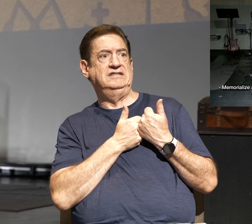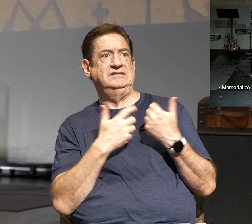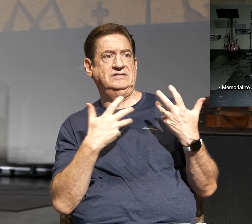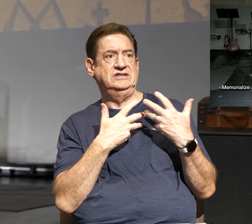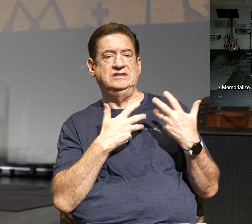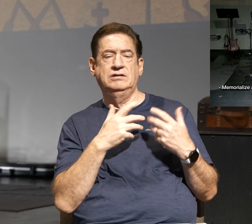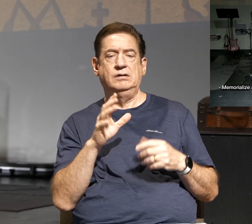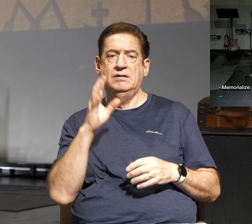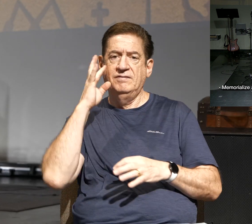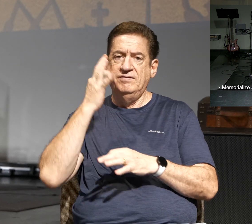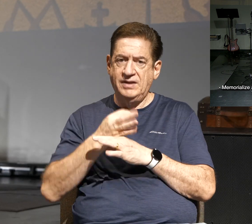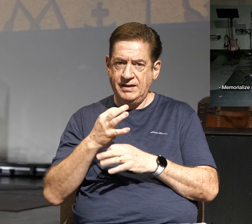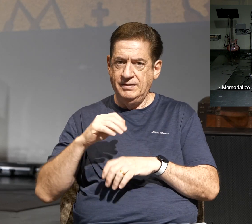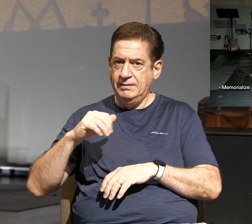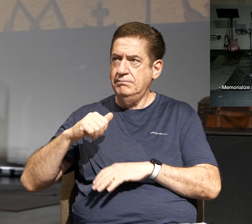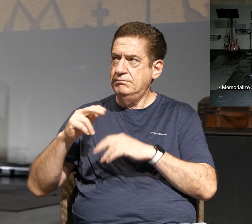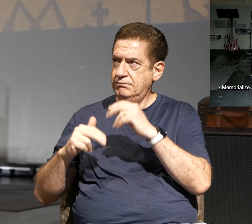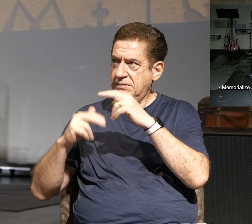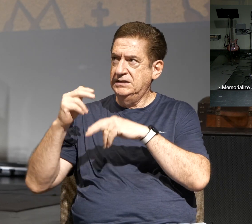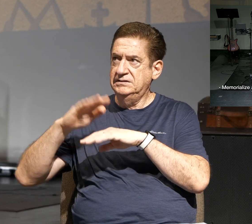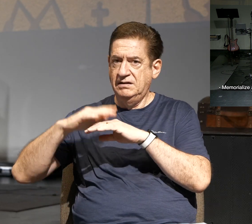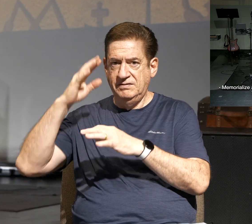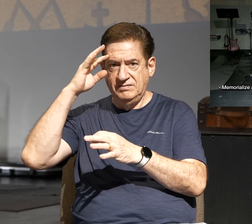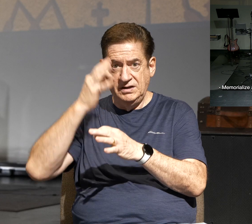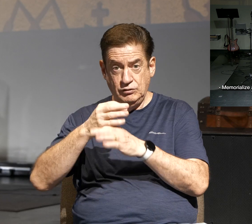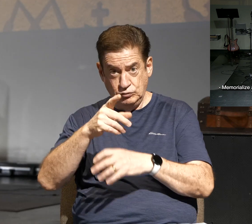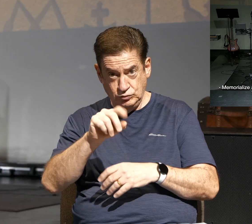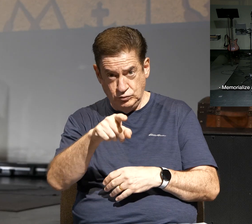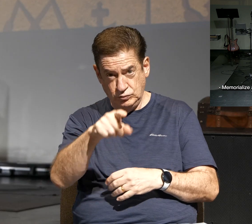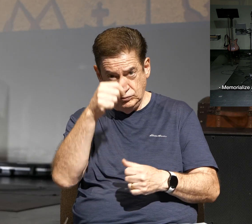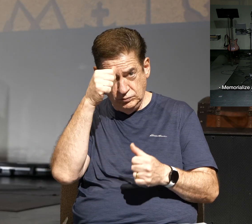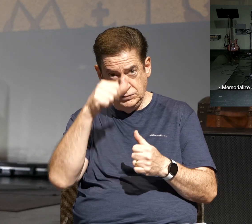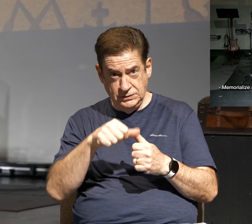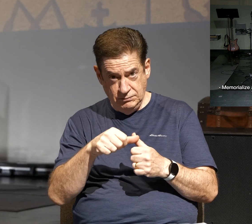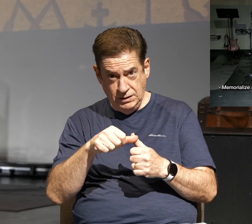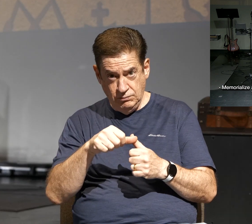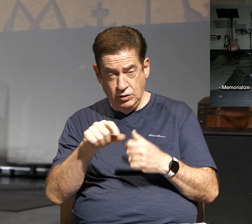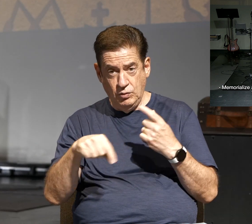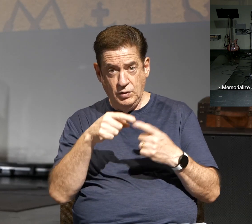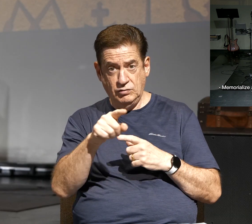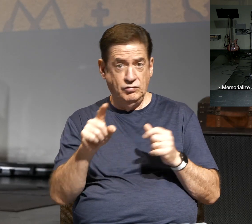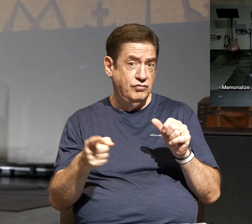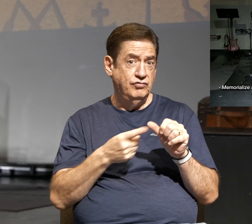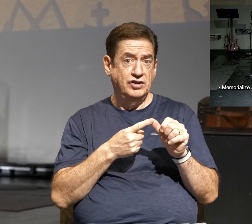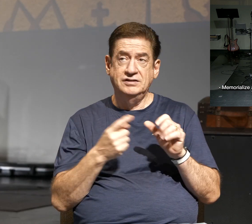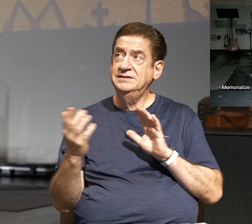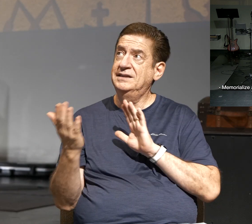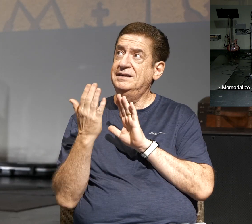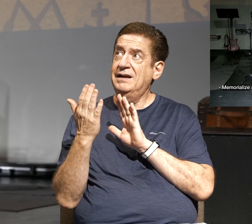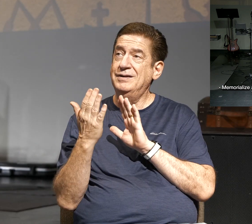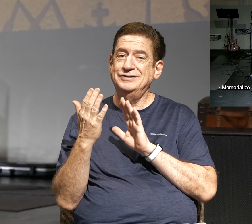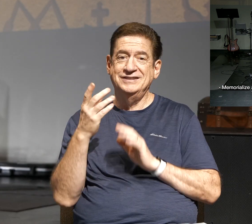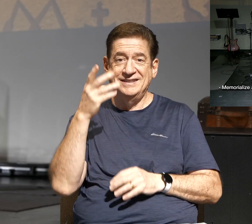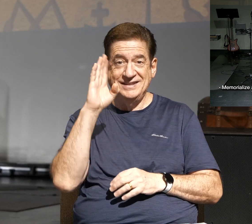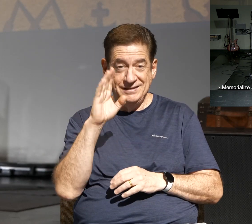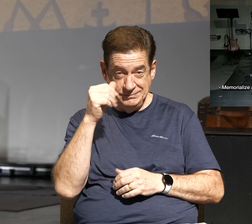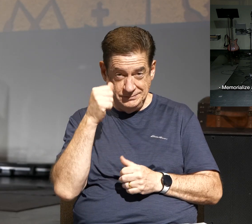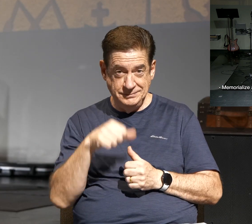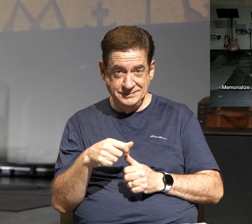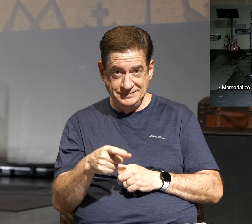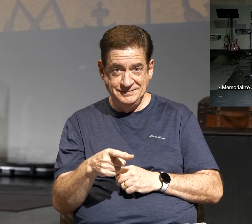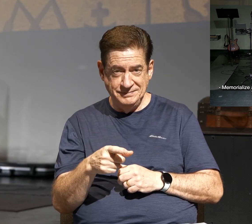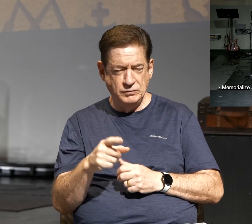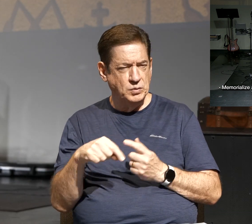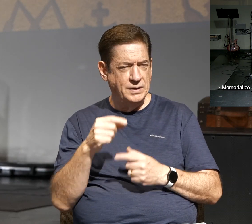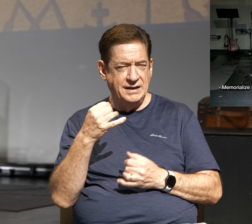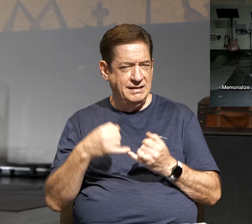upon faith. So here it is. Do you remember when you first encountered God? When